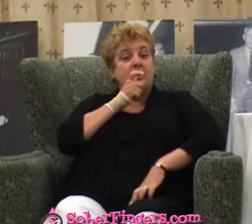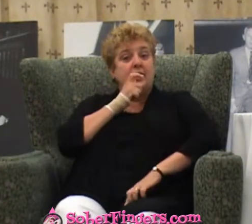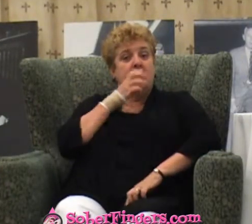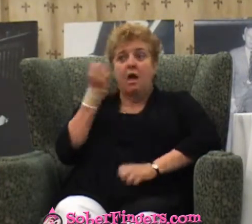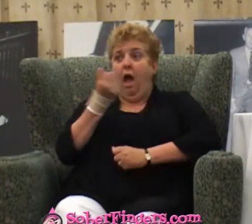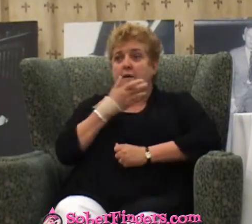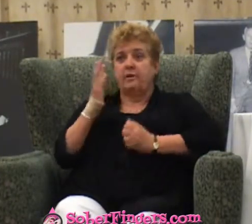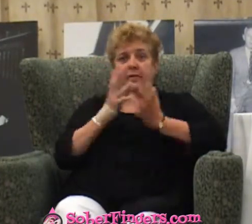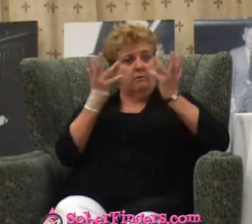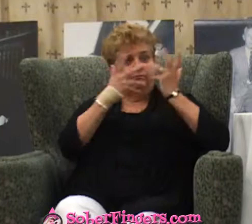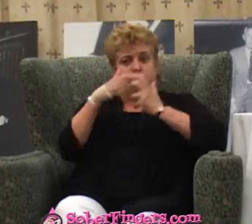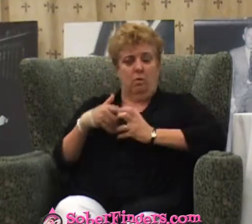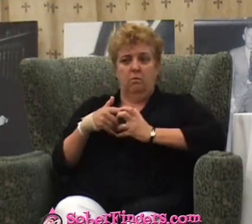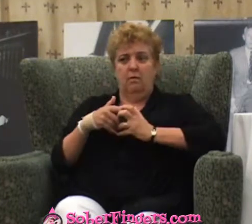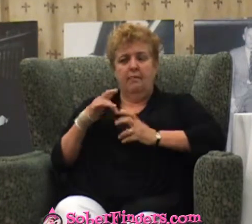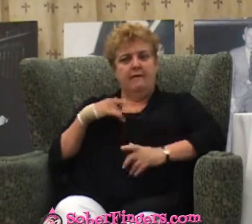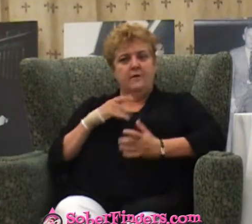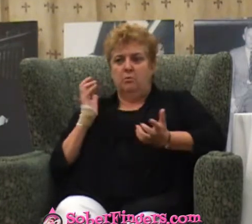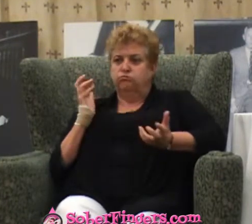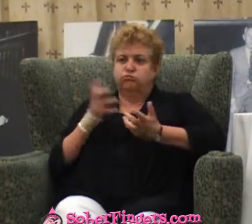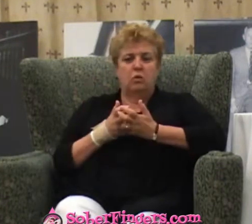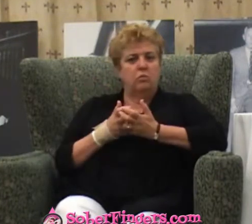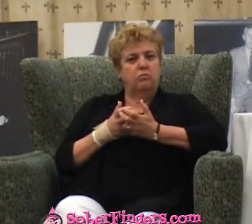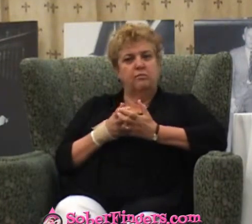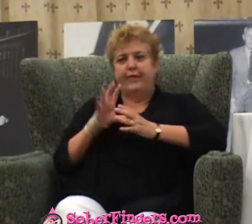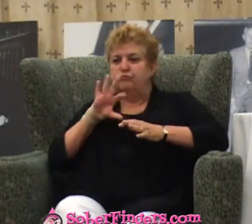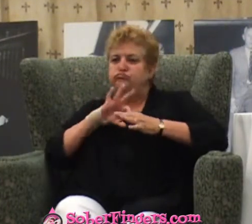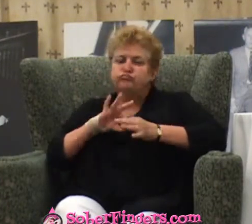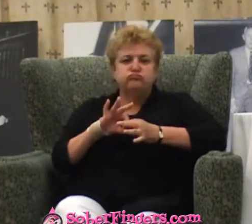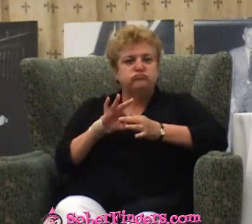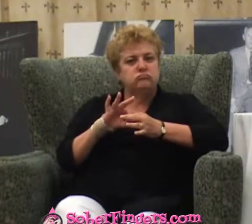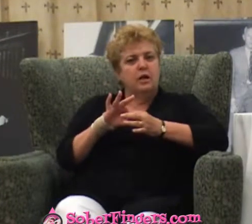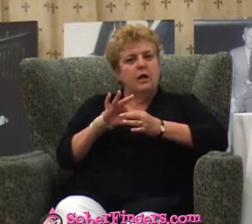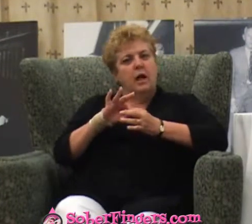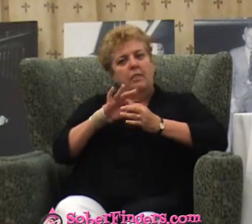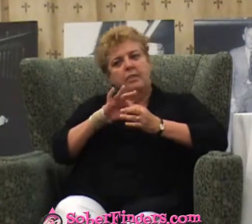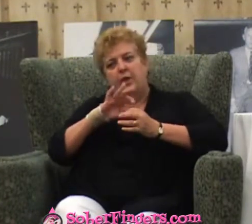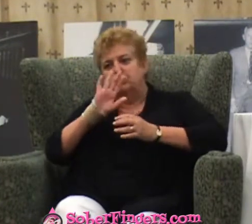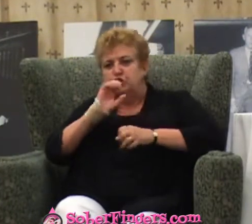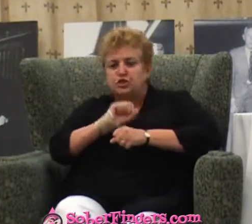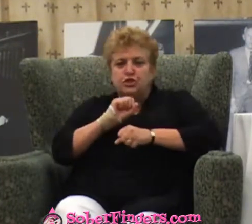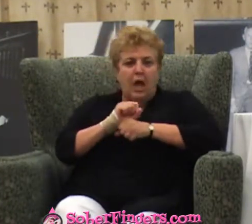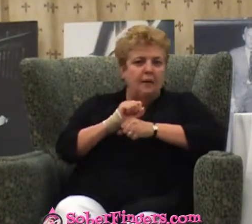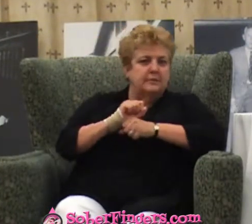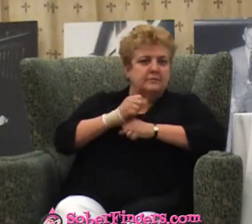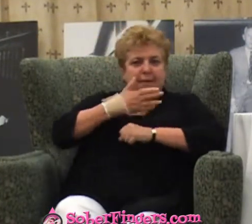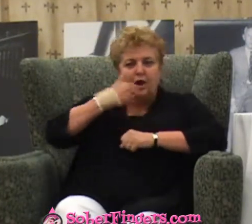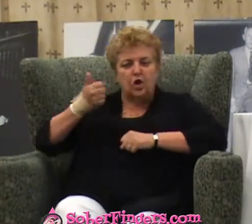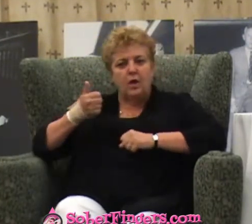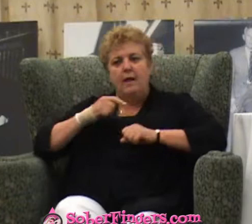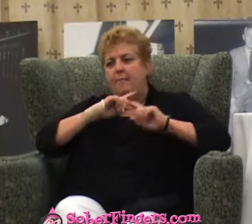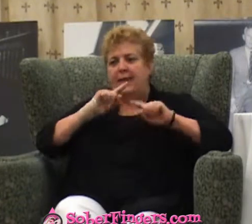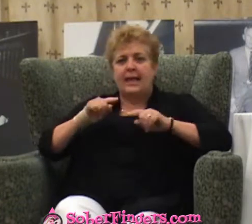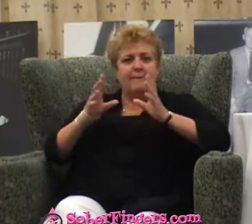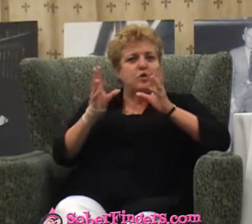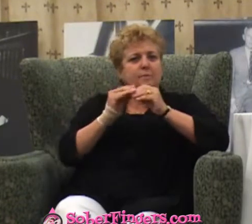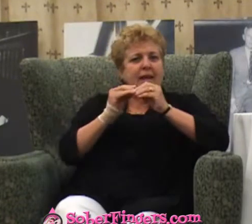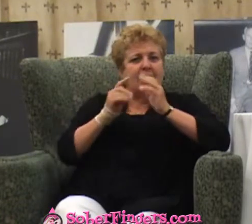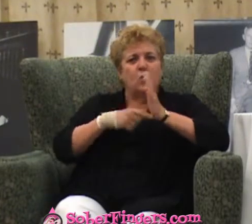for them. They fit in, they're part of, the career welcomes them back, they come to meetings once a year, never work a step, and their life